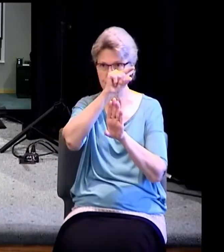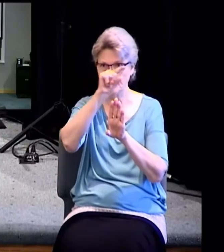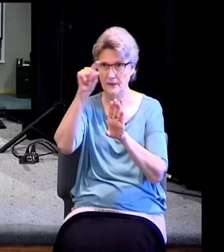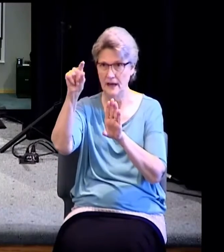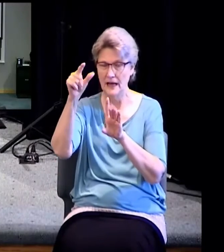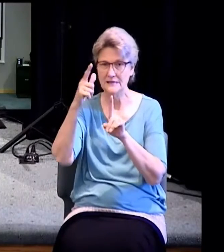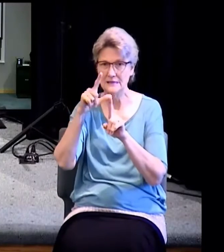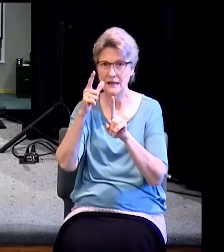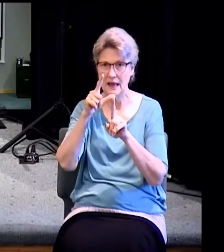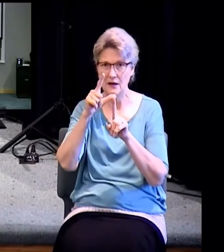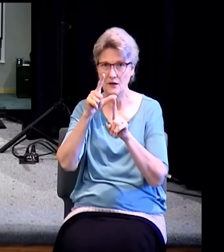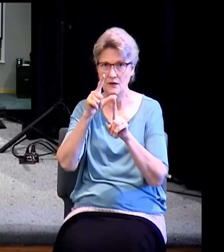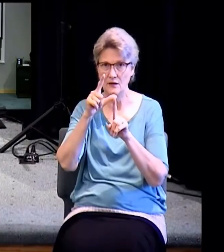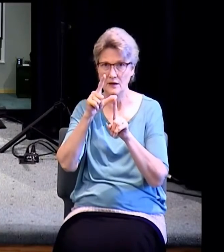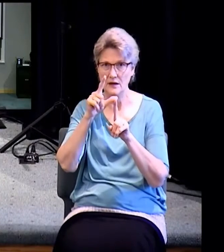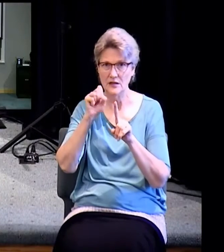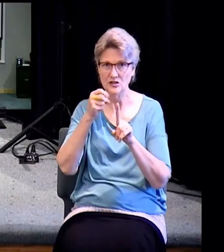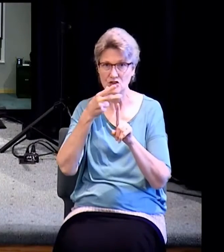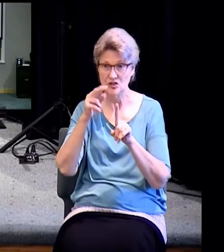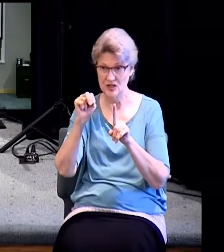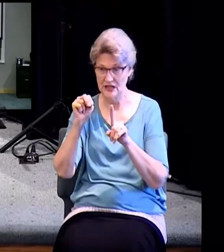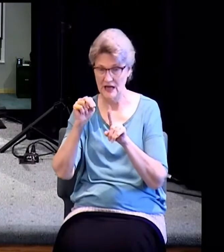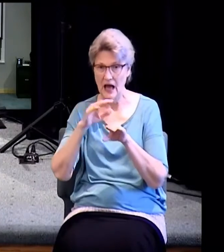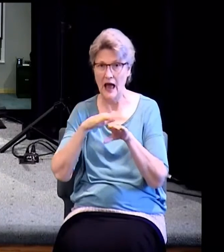Sheen on the front of it.